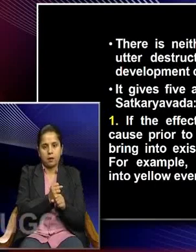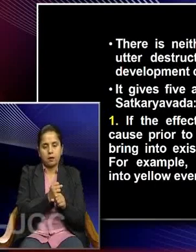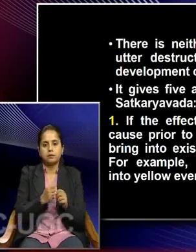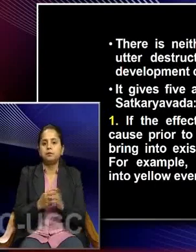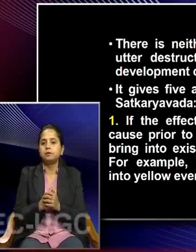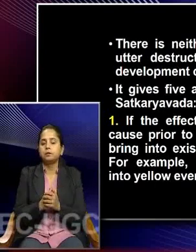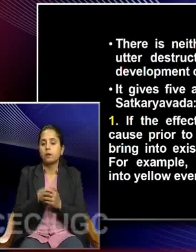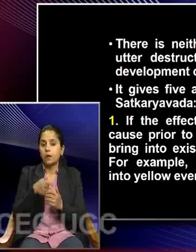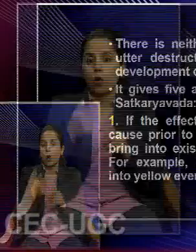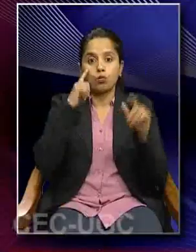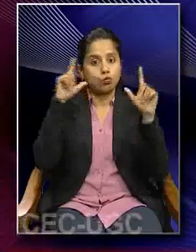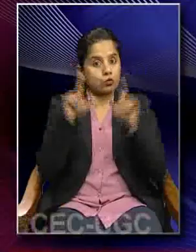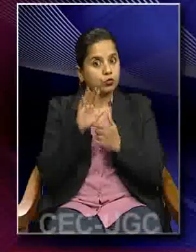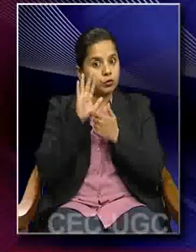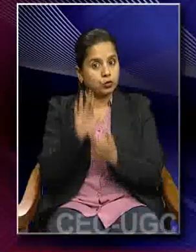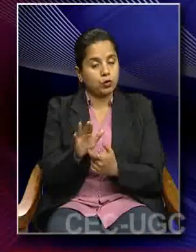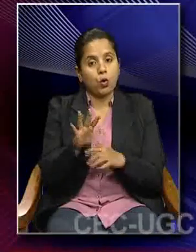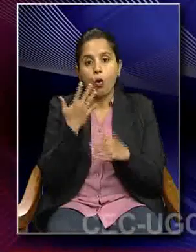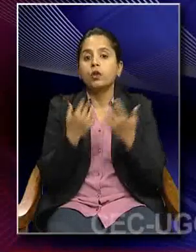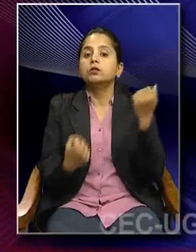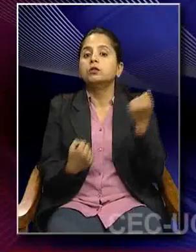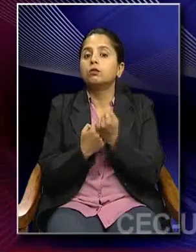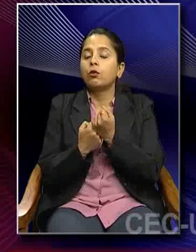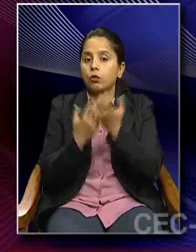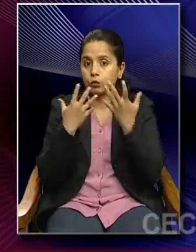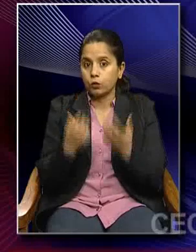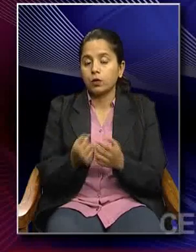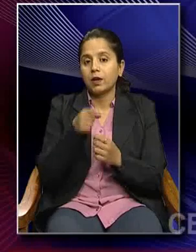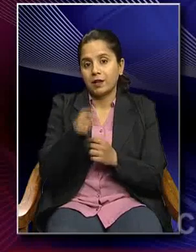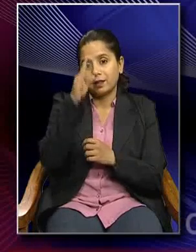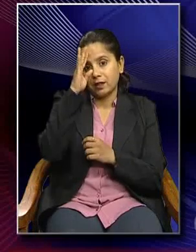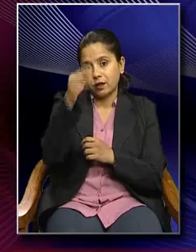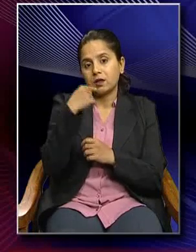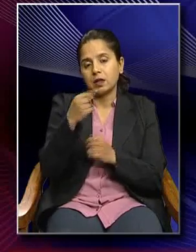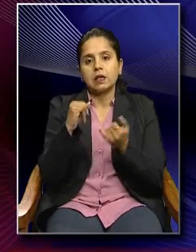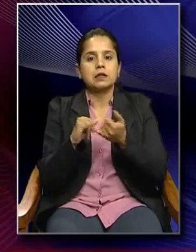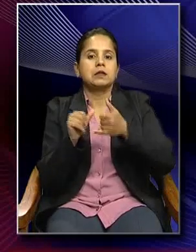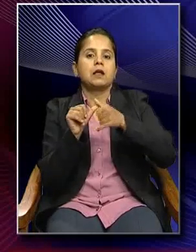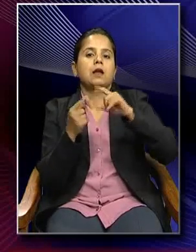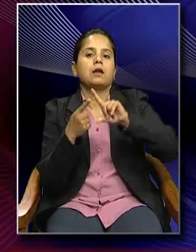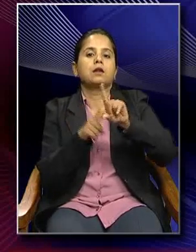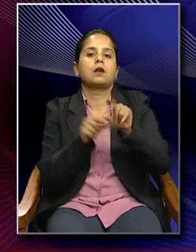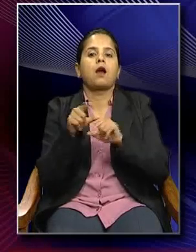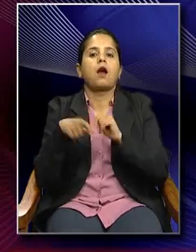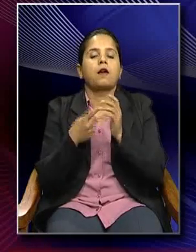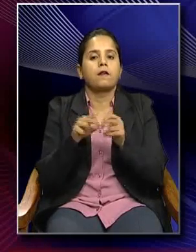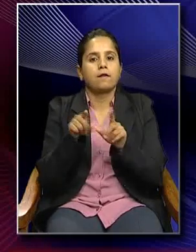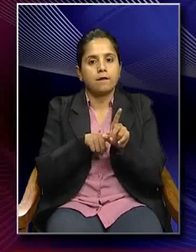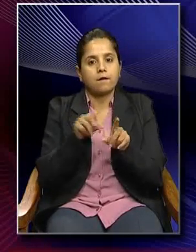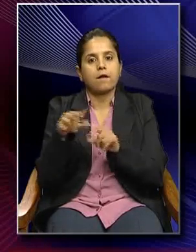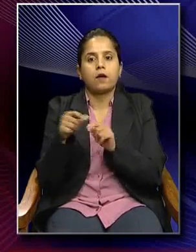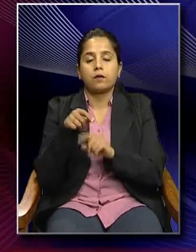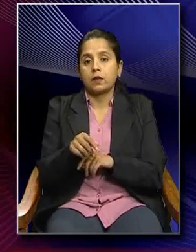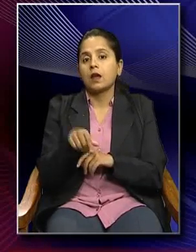Now, to prove or to support this theory of Sāṅkhya, Sāṅkhya gives